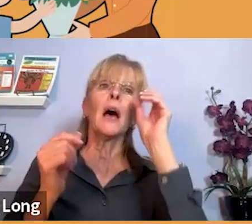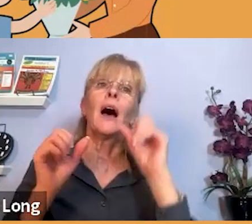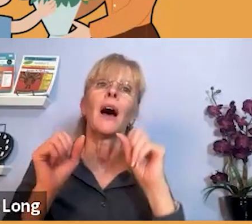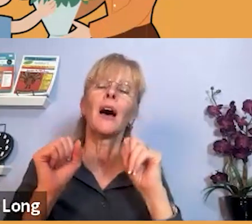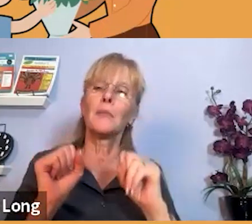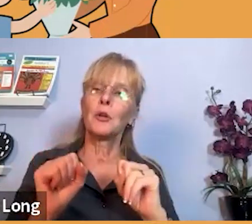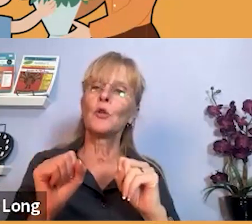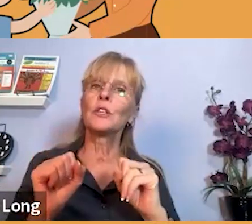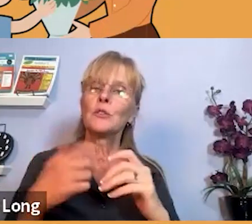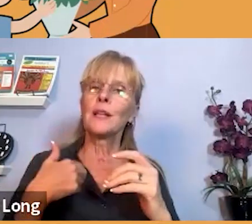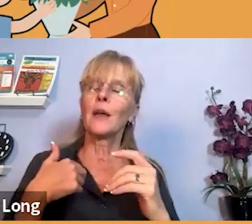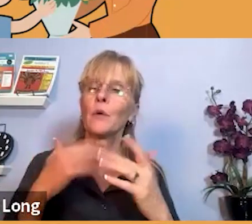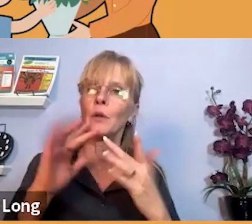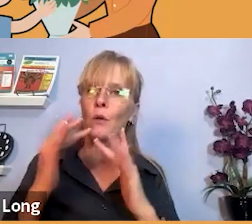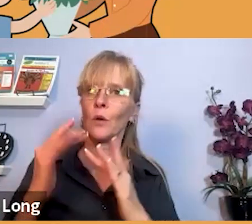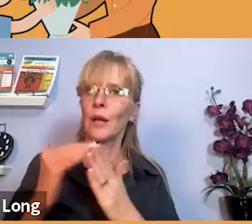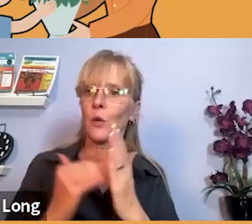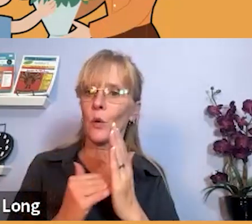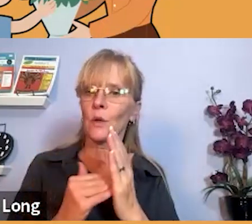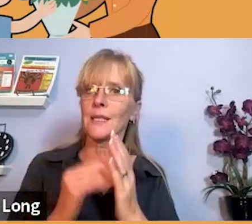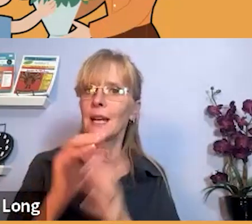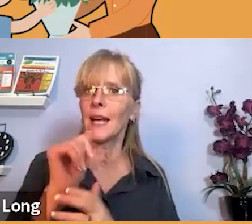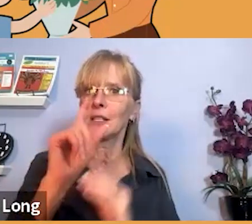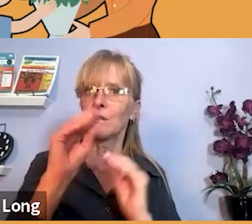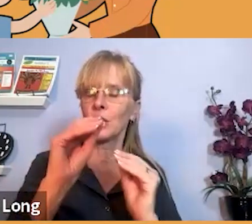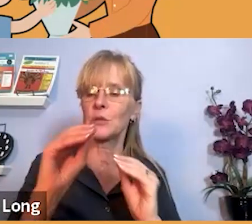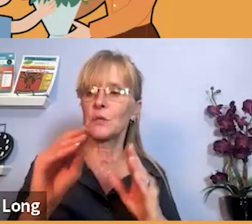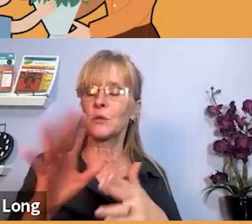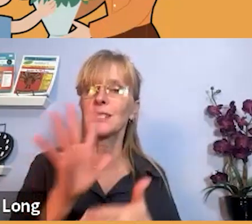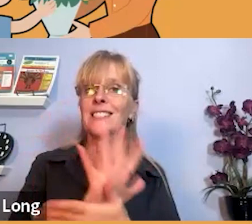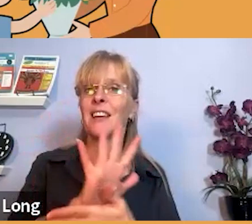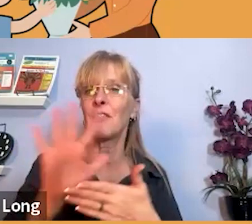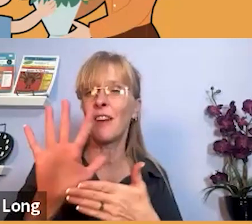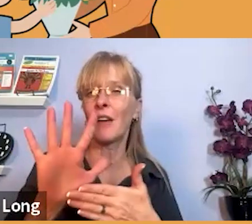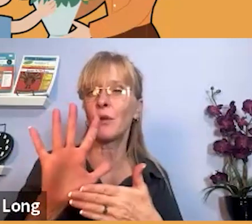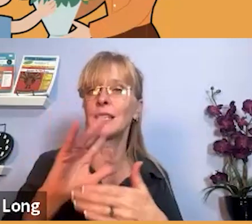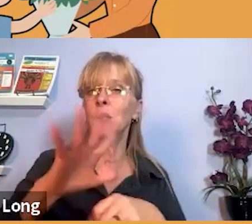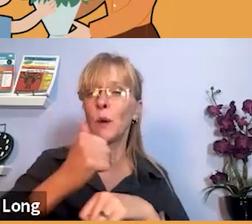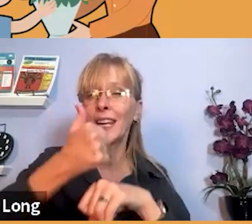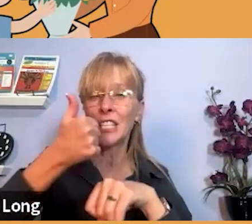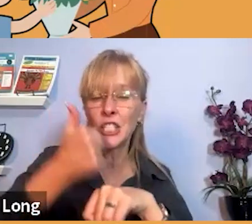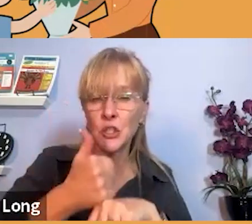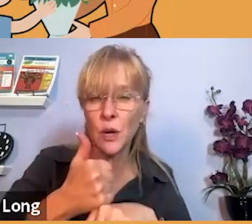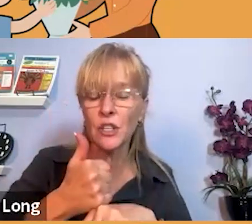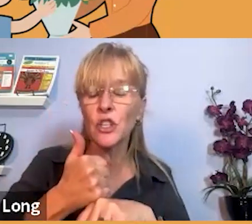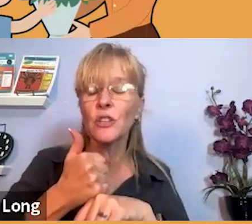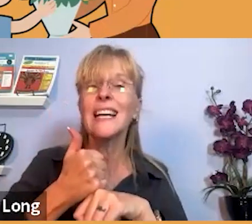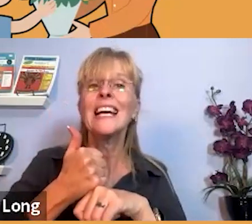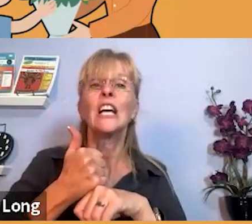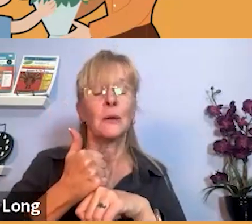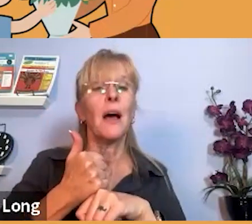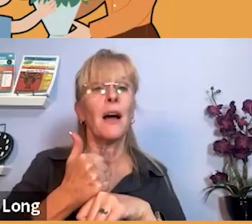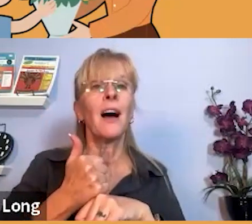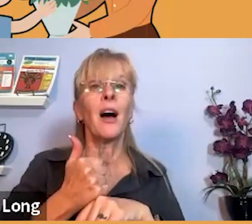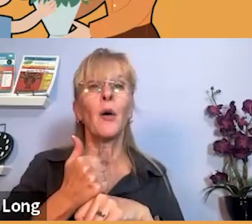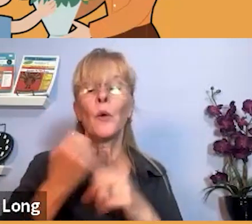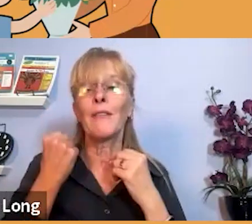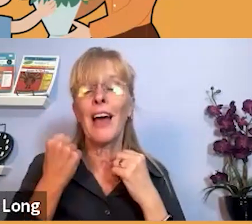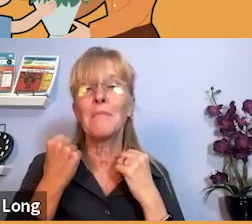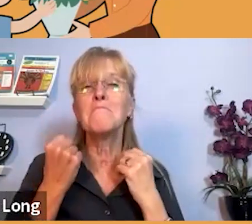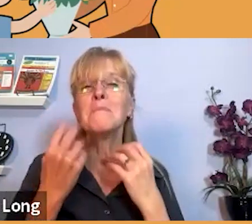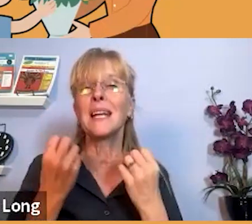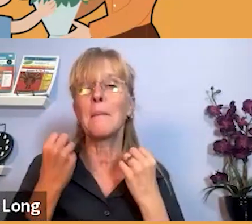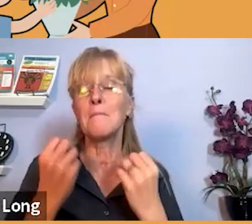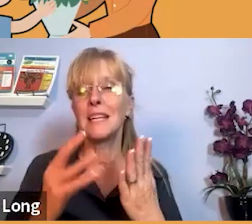away, you can do that with our online course at ASL Teaching Resources in 5 weeks. The way it is structured,